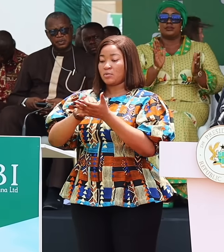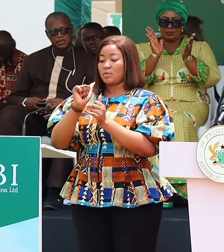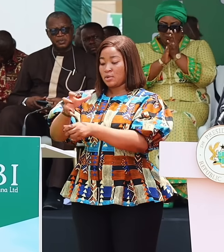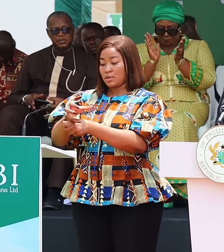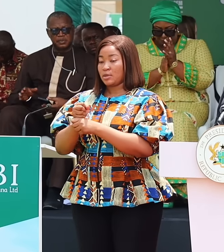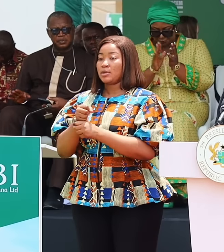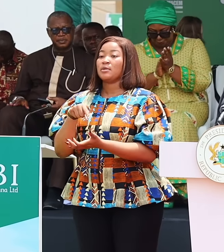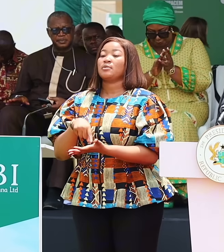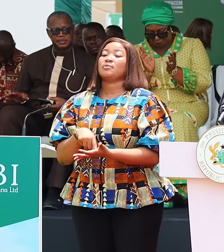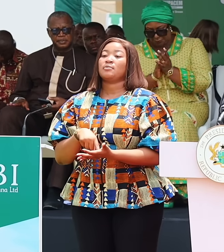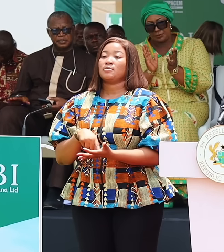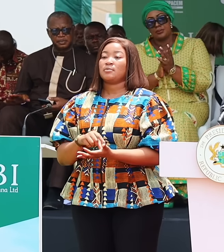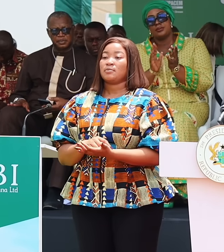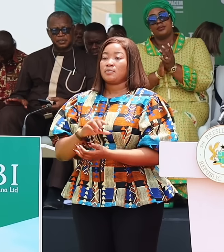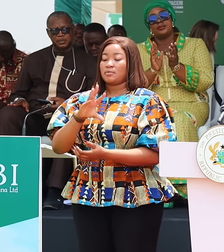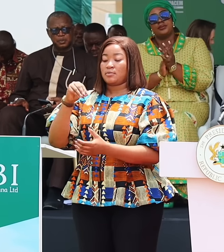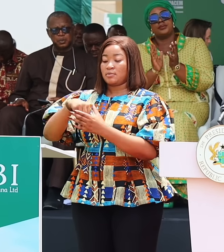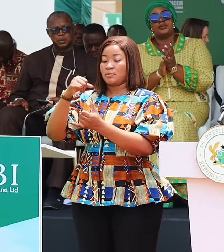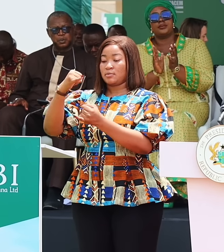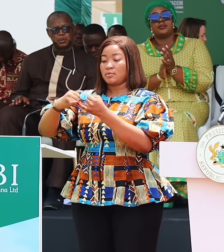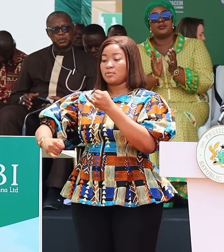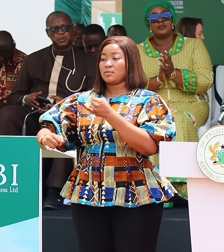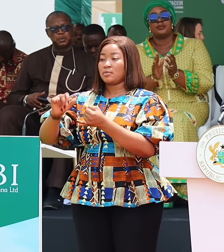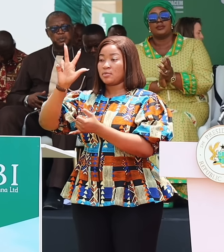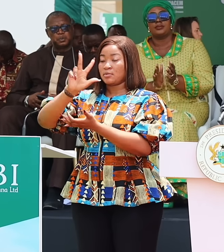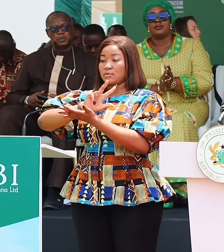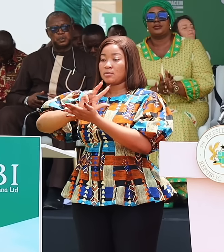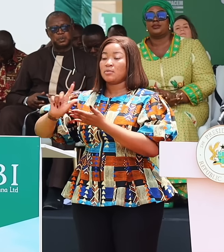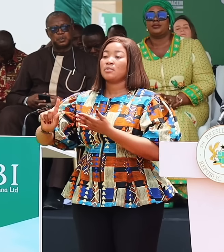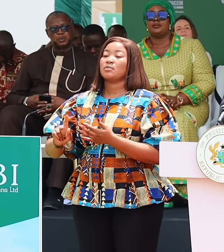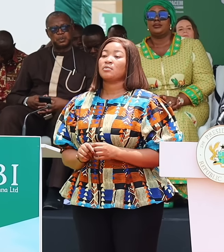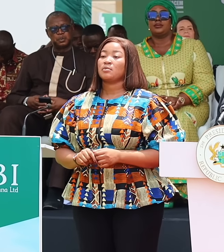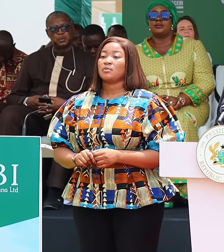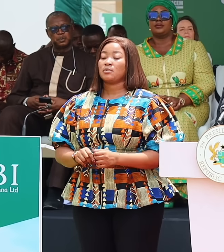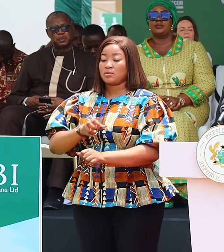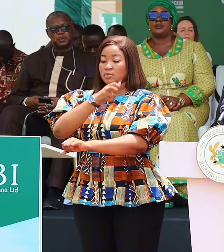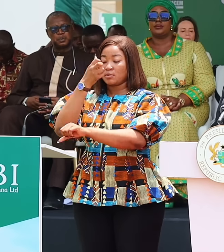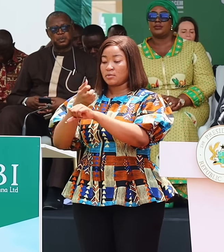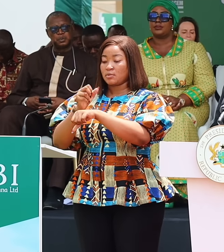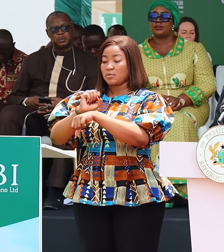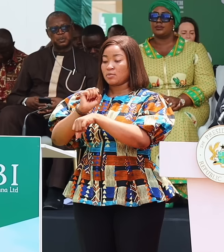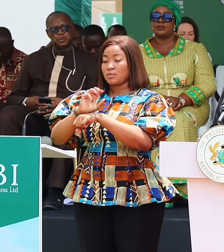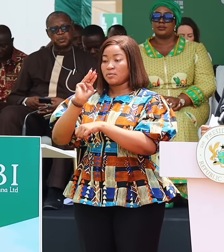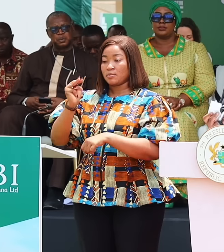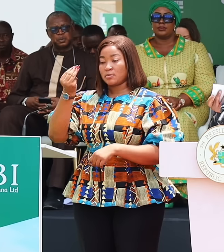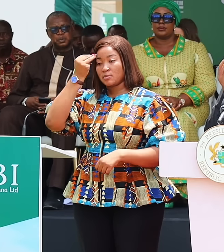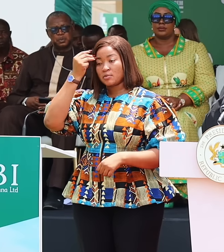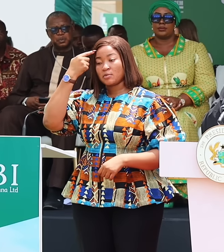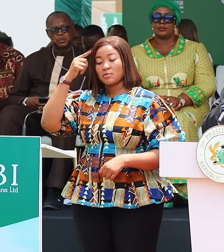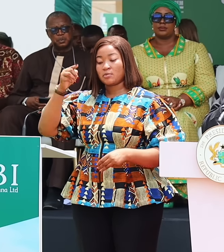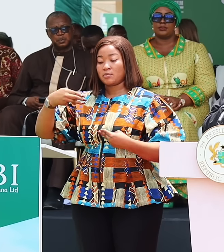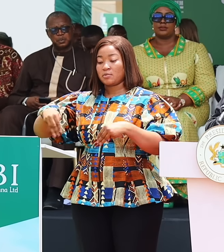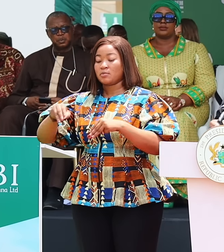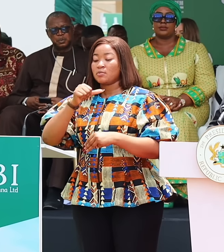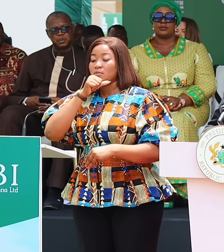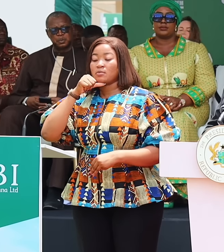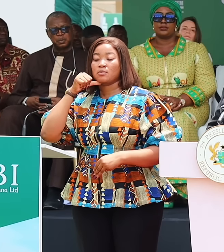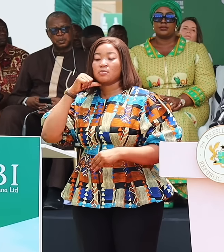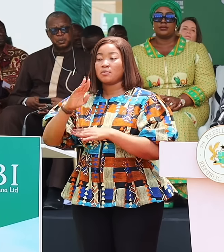target. In the last 3 weeks, the hard-working Minister of Trade, Industry